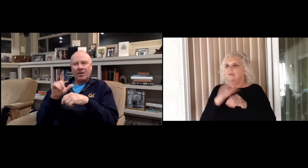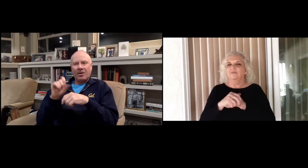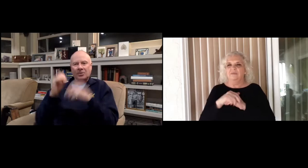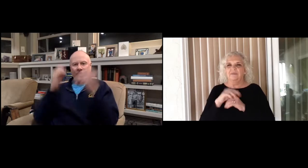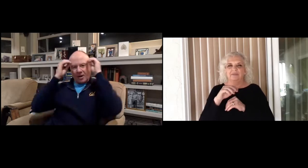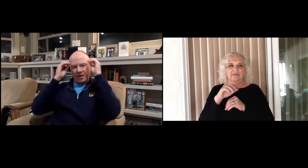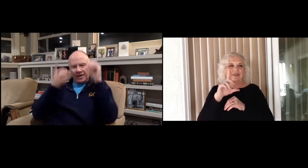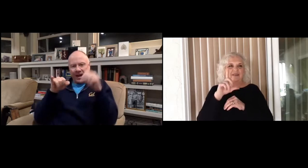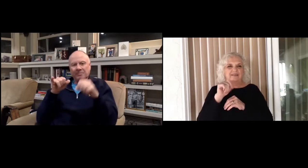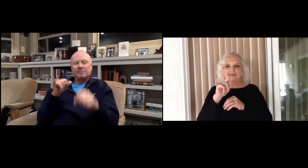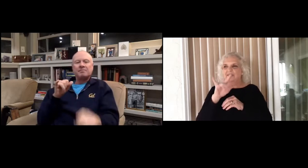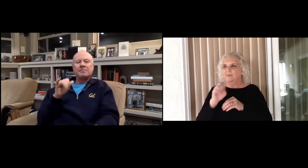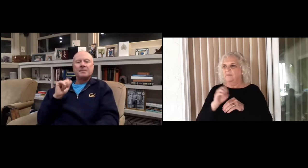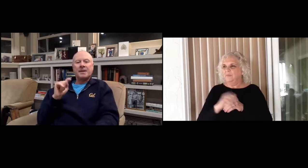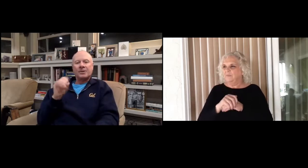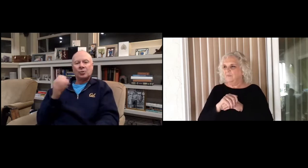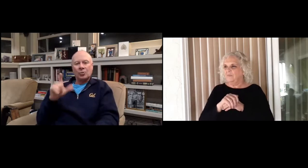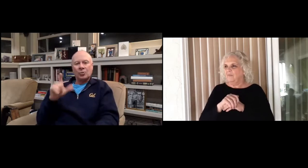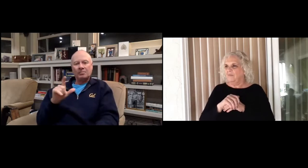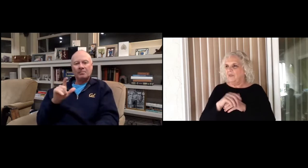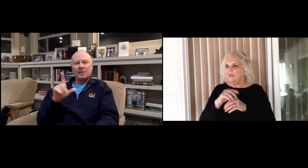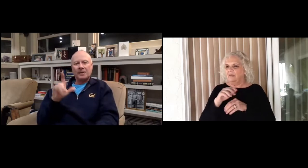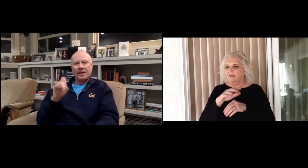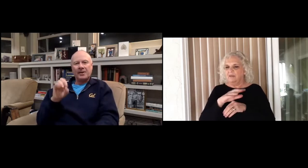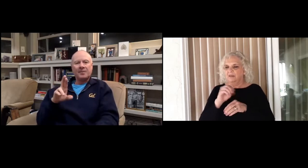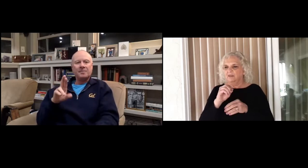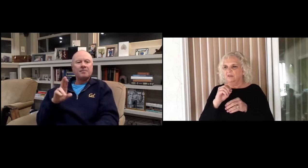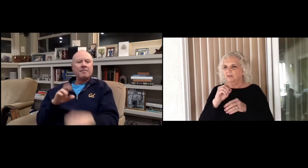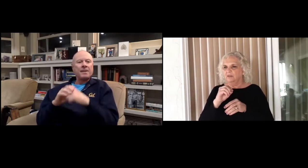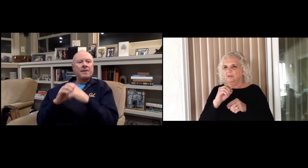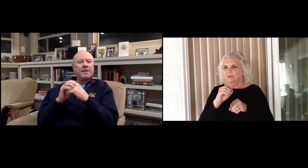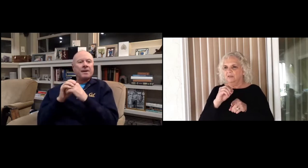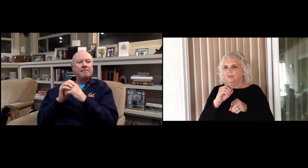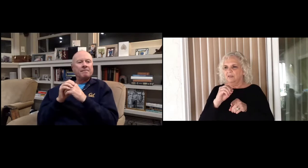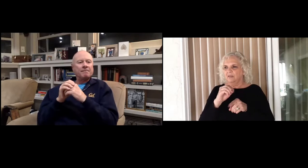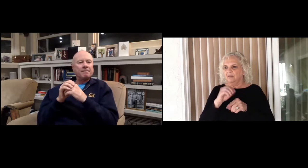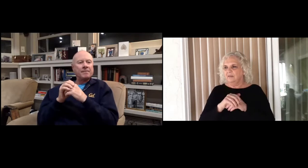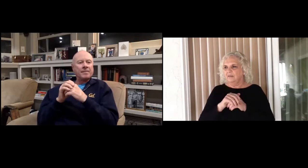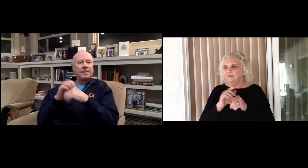He also taught that at school later.